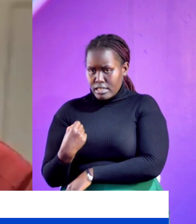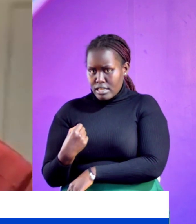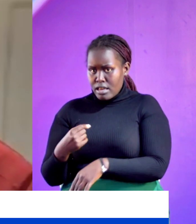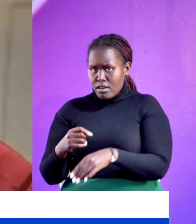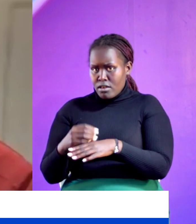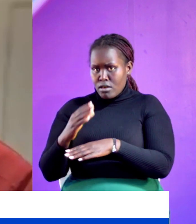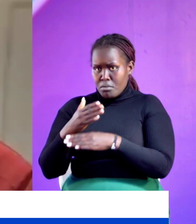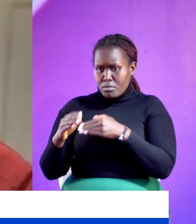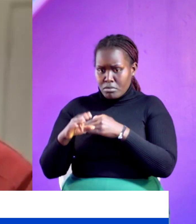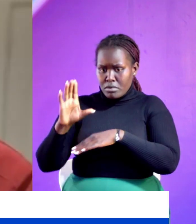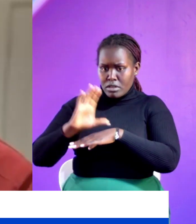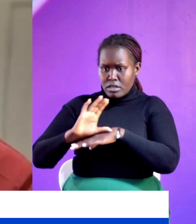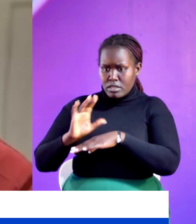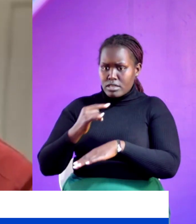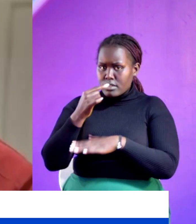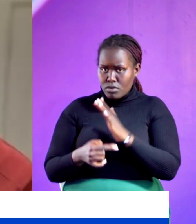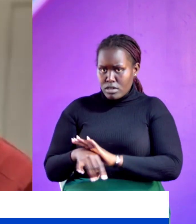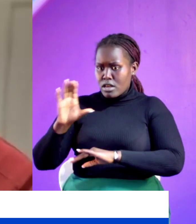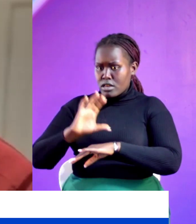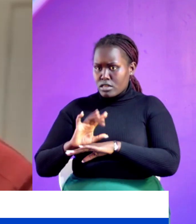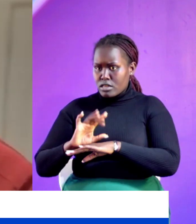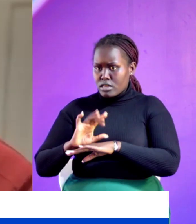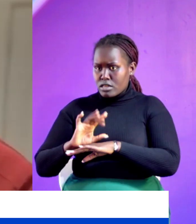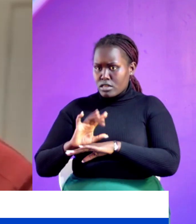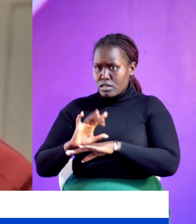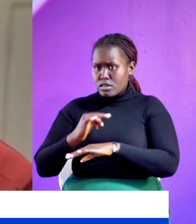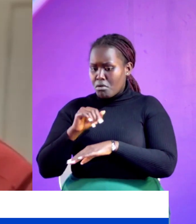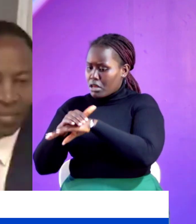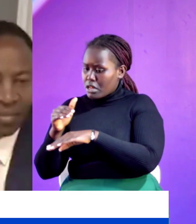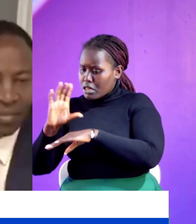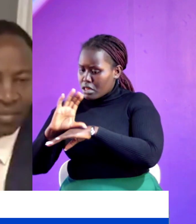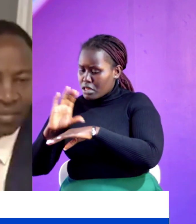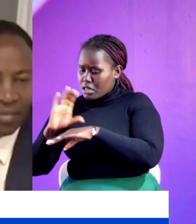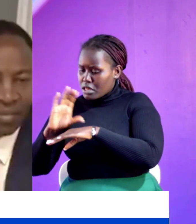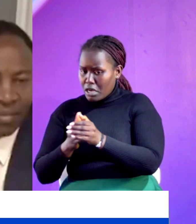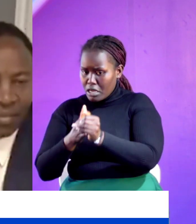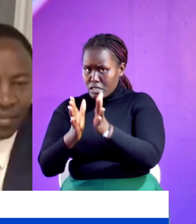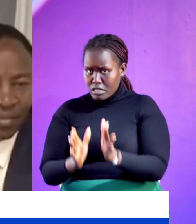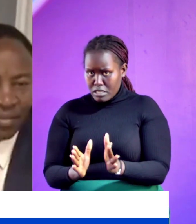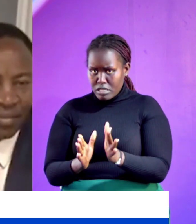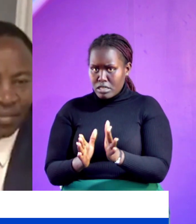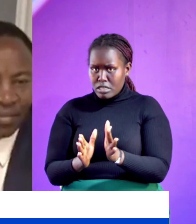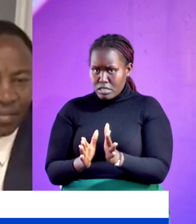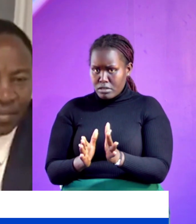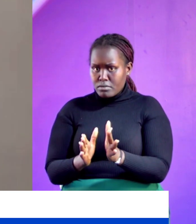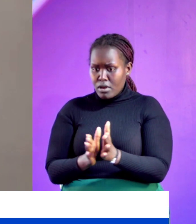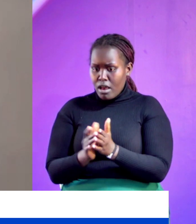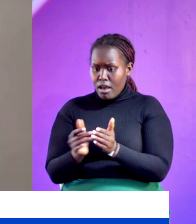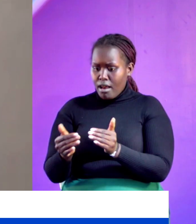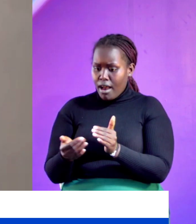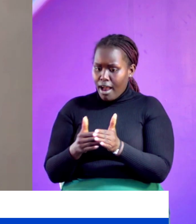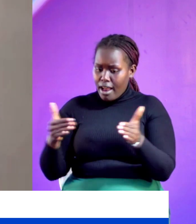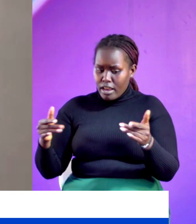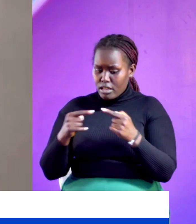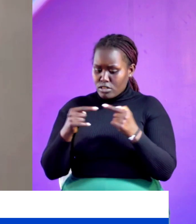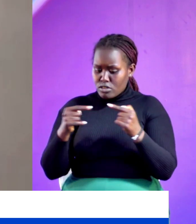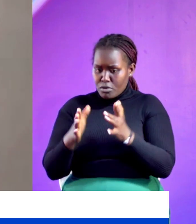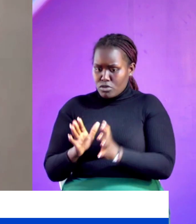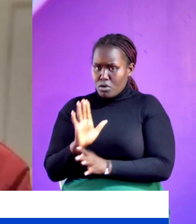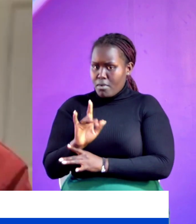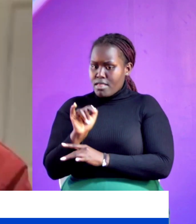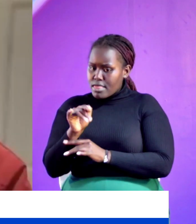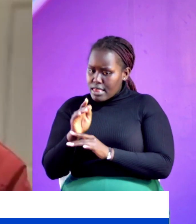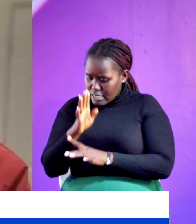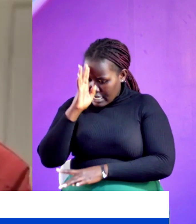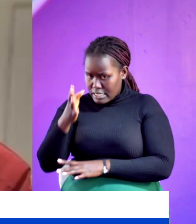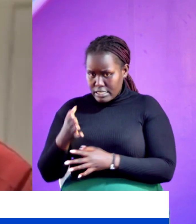He said the church, you know, they are the ones who incited people, church leaders, nini. He went back again, he said it's the opposition. This Sunday,